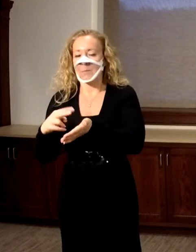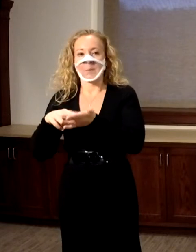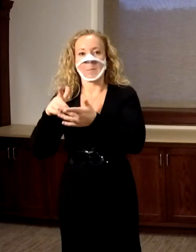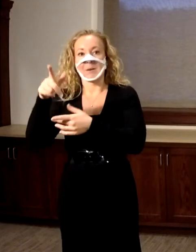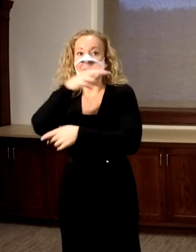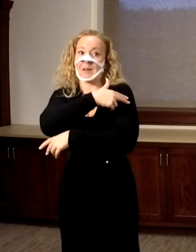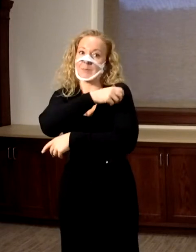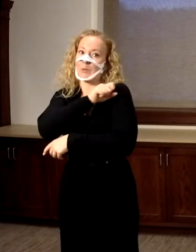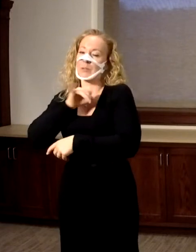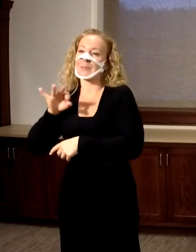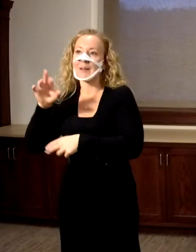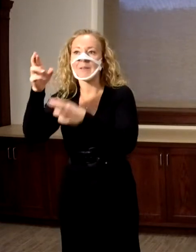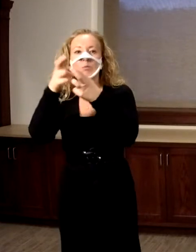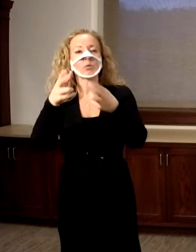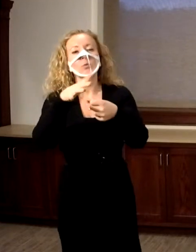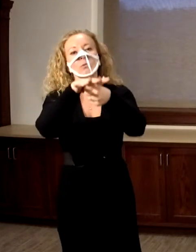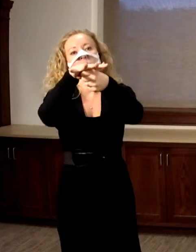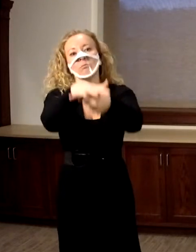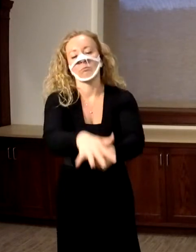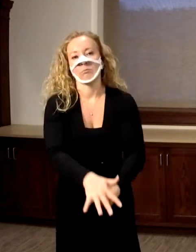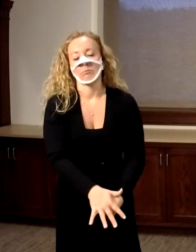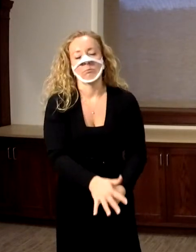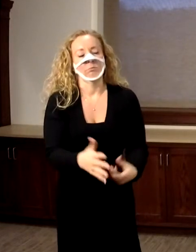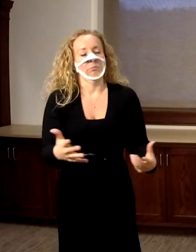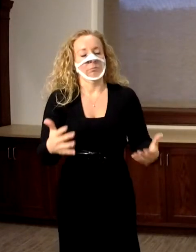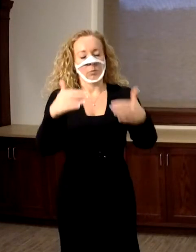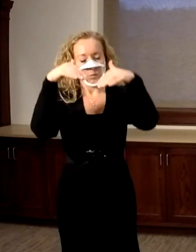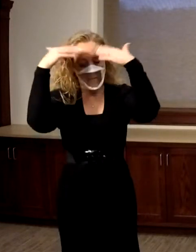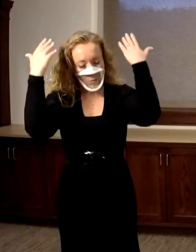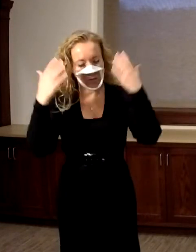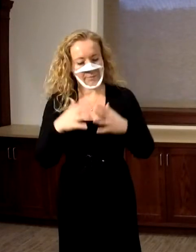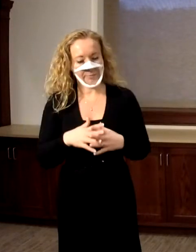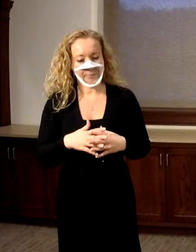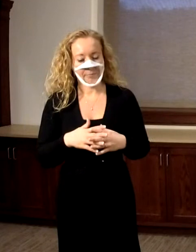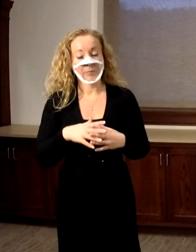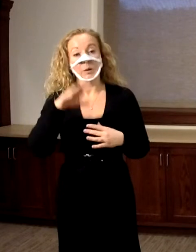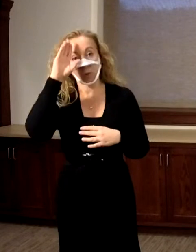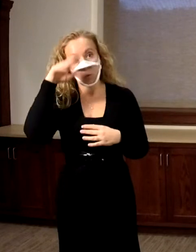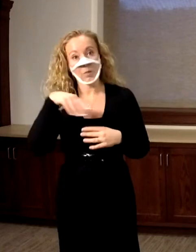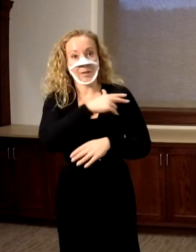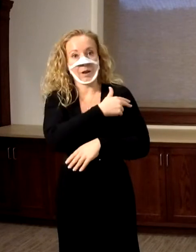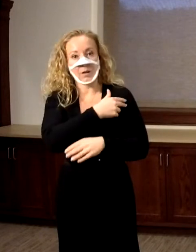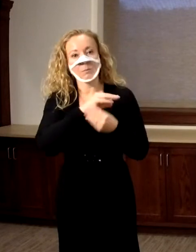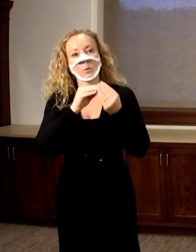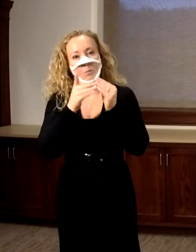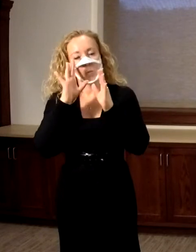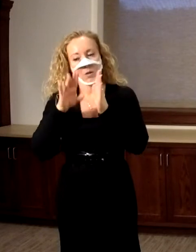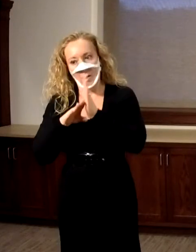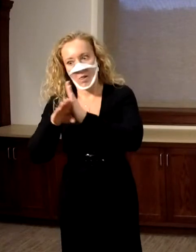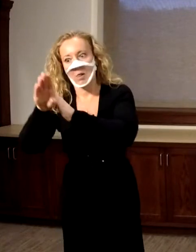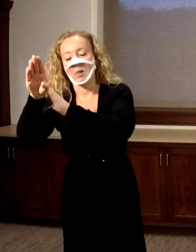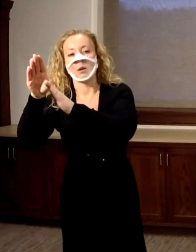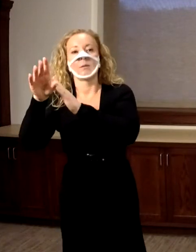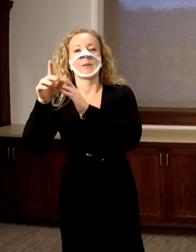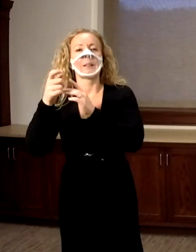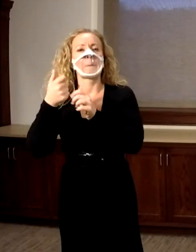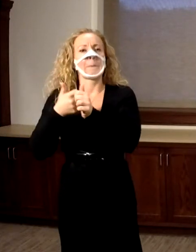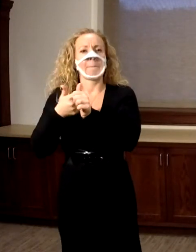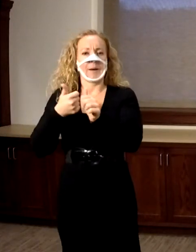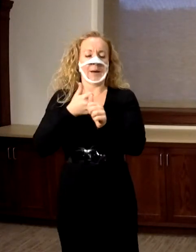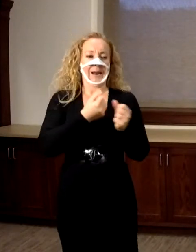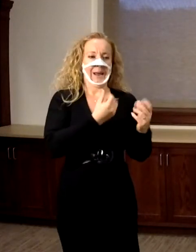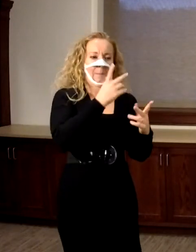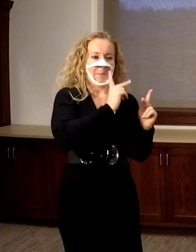and our healthcare resources. We know this number will continue to climb in a lagged response based on our rising